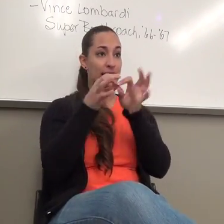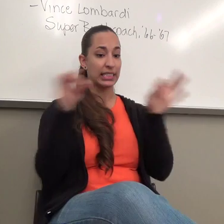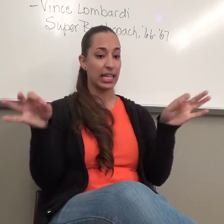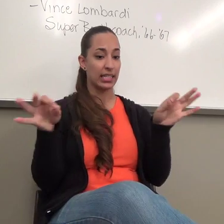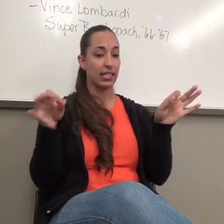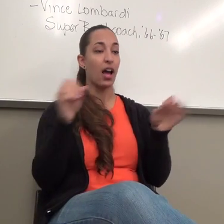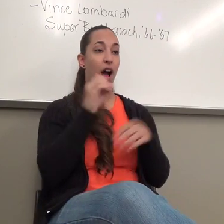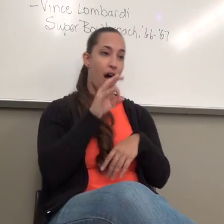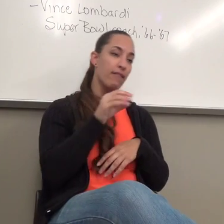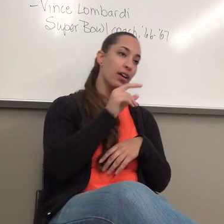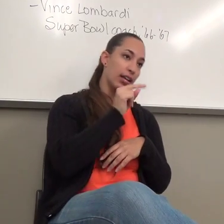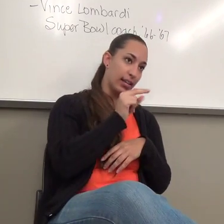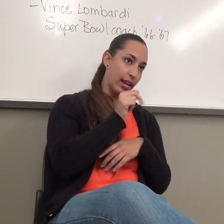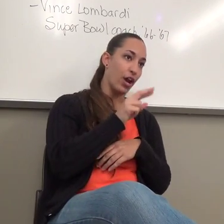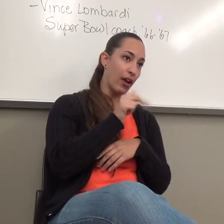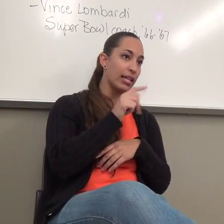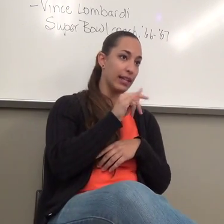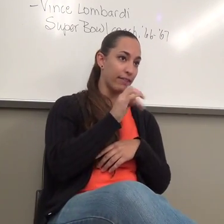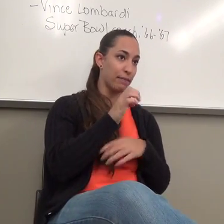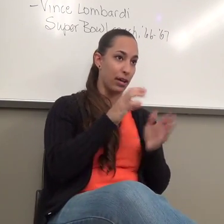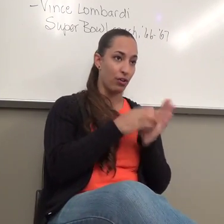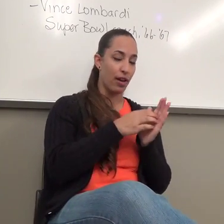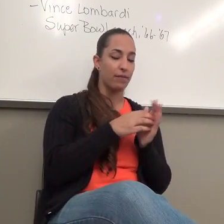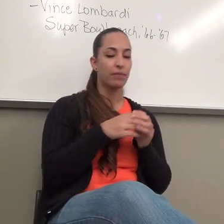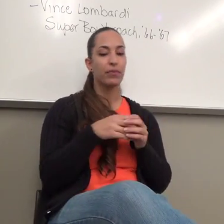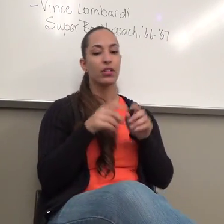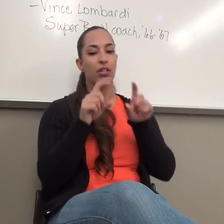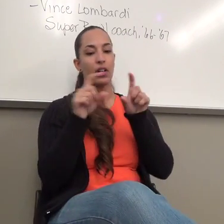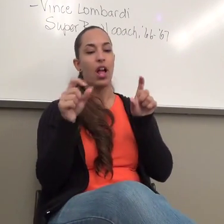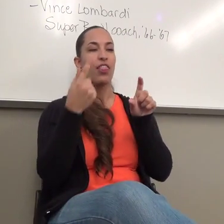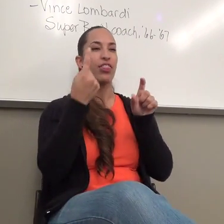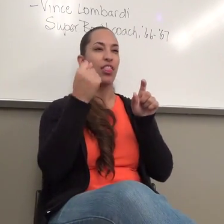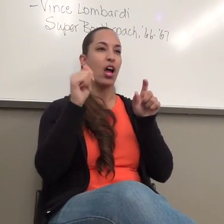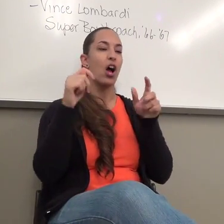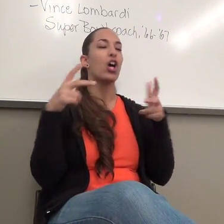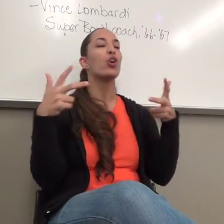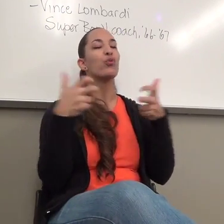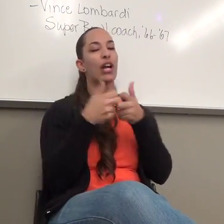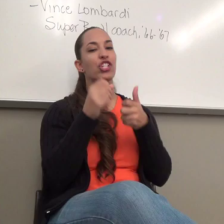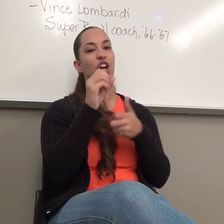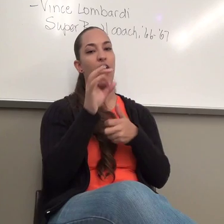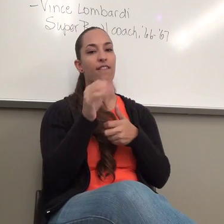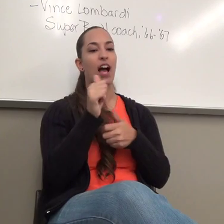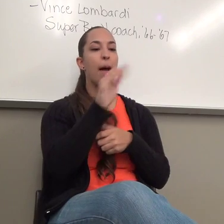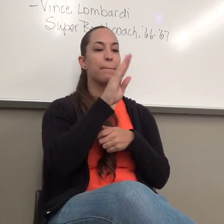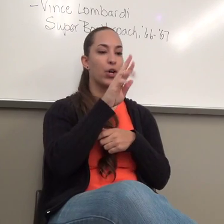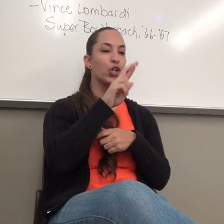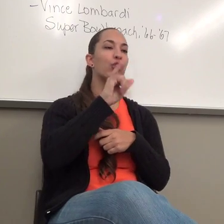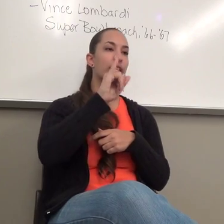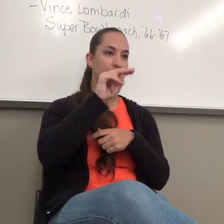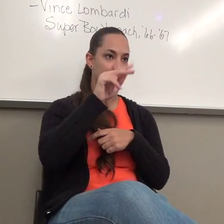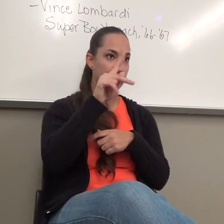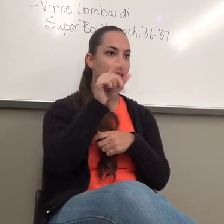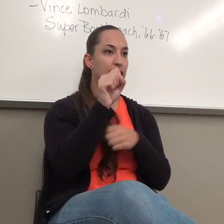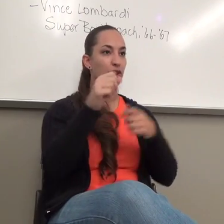paragraph. Okay, the crash of a Brinks truck on the Miami overpass still raises